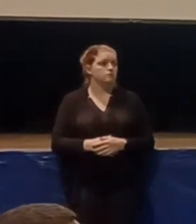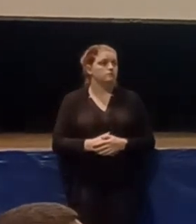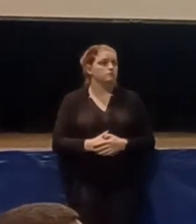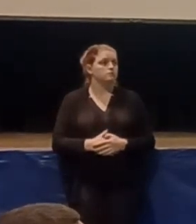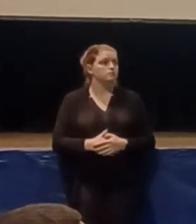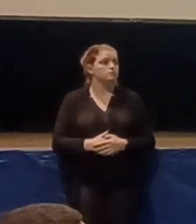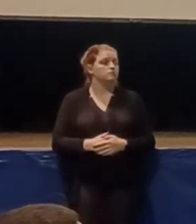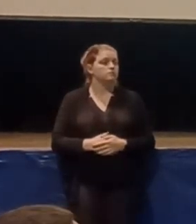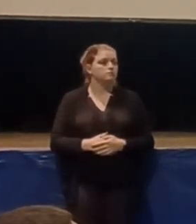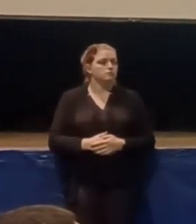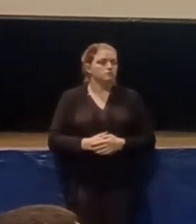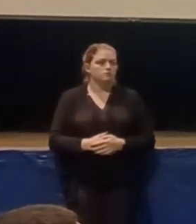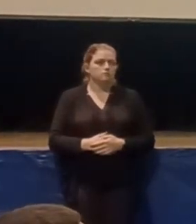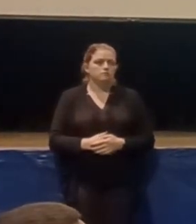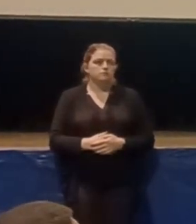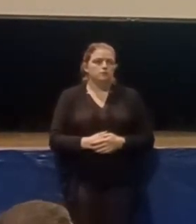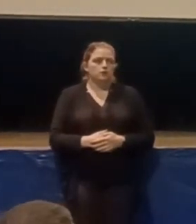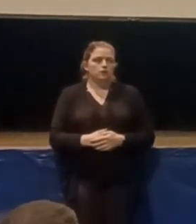Right up here.